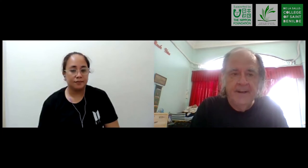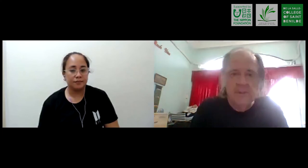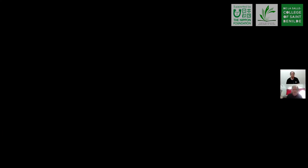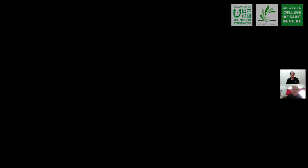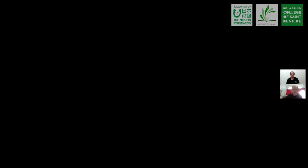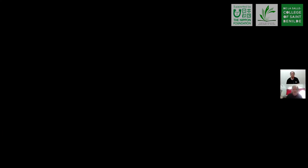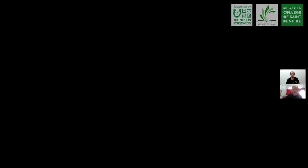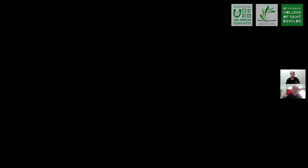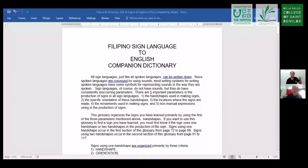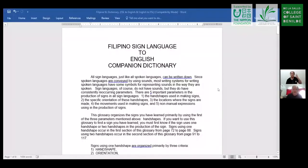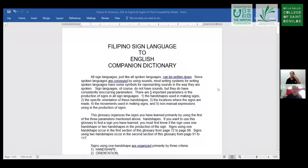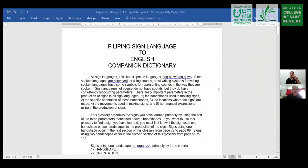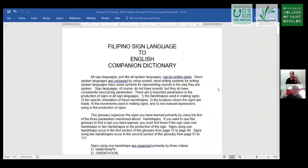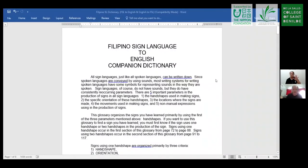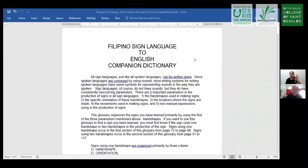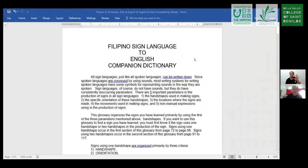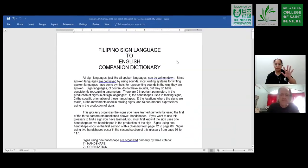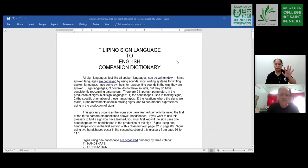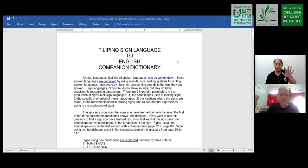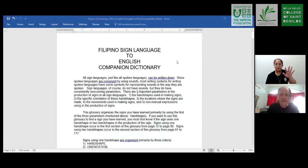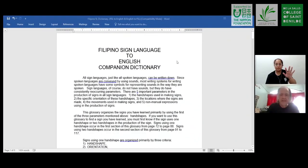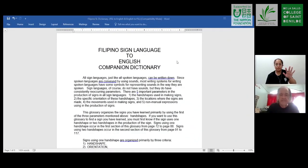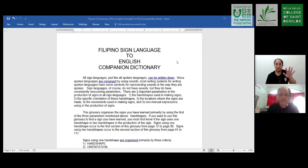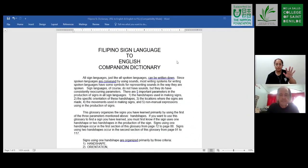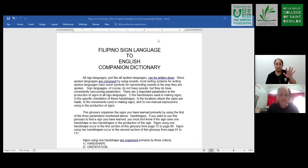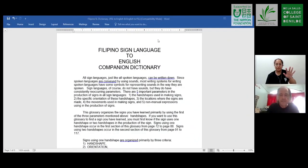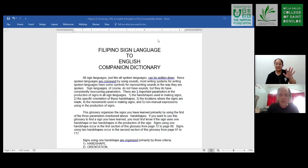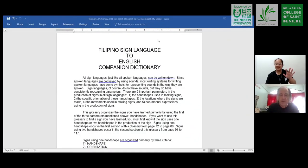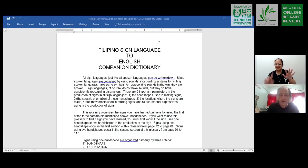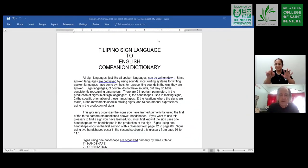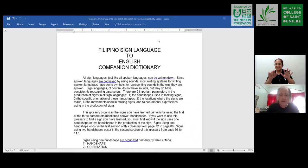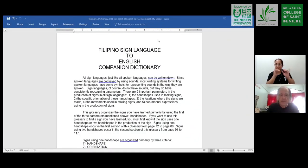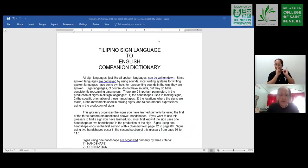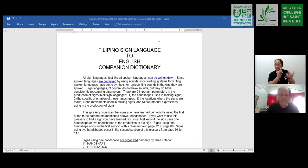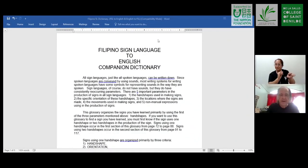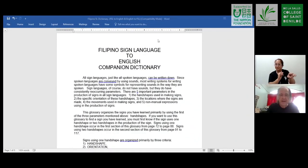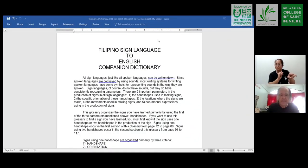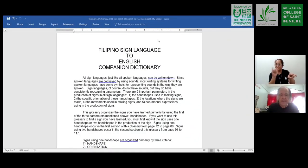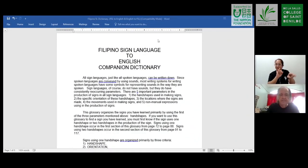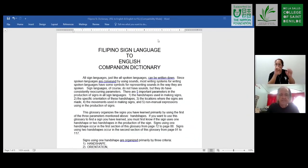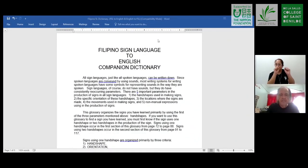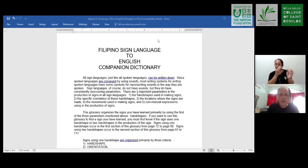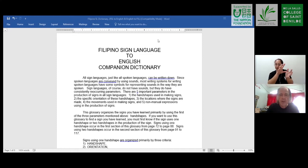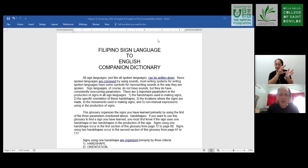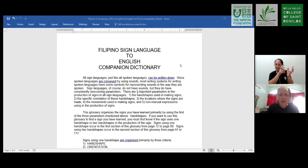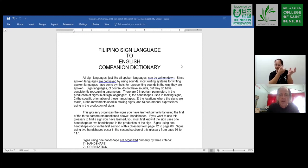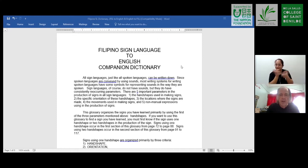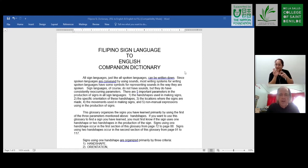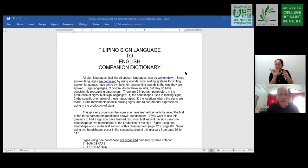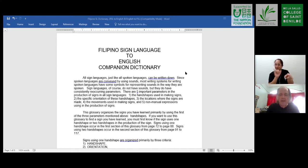Okay, here's what I'd like everything to sort of look like. You can modify it a bit. Okay, what